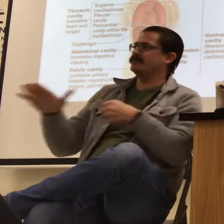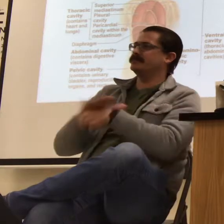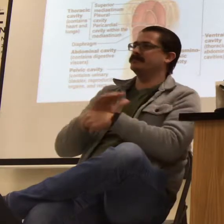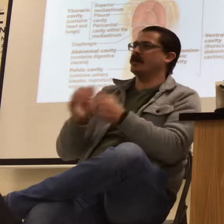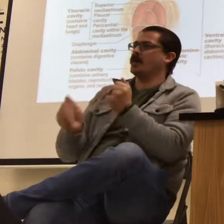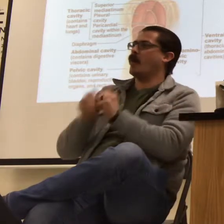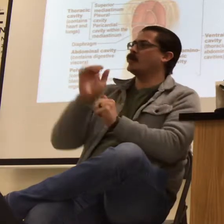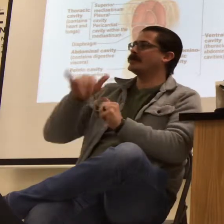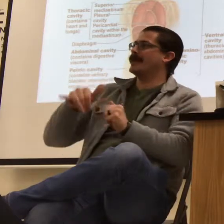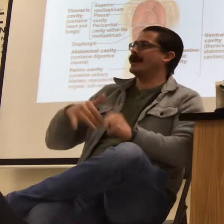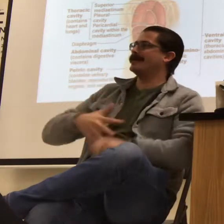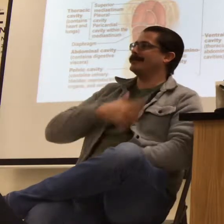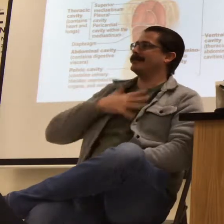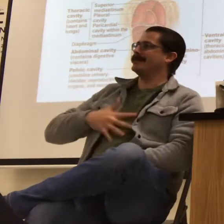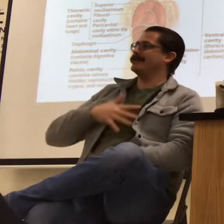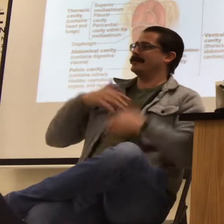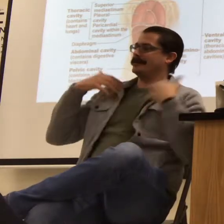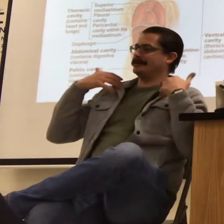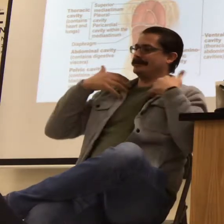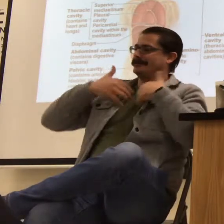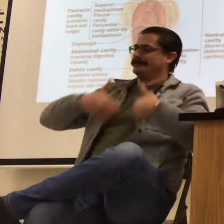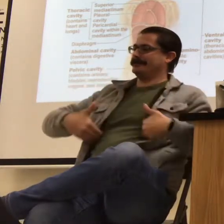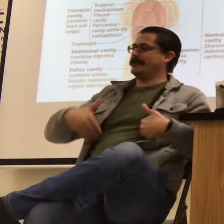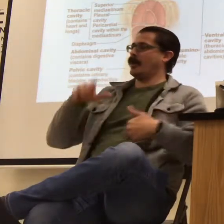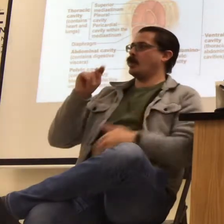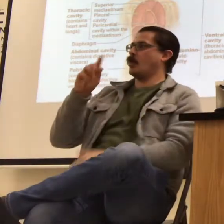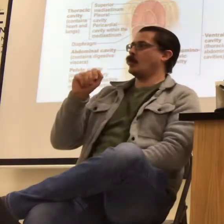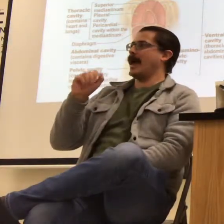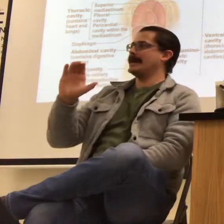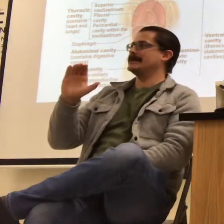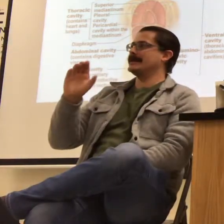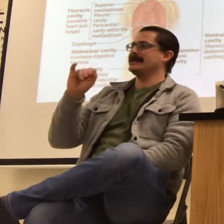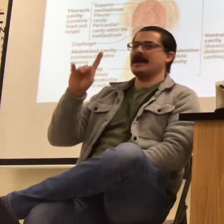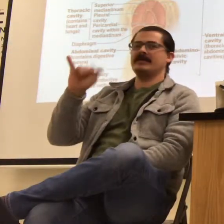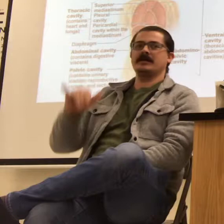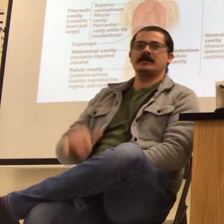of the thoracic cavity. It's mostly what you see.